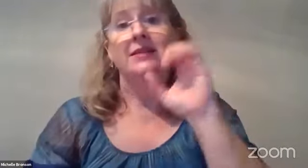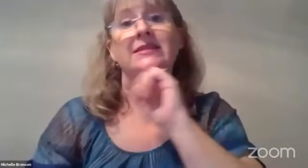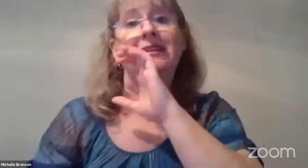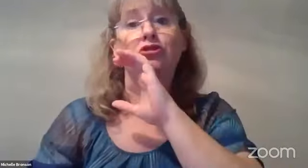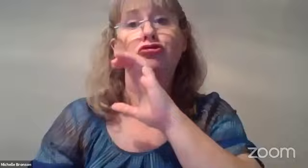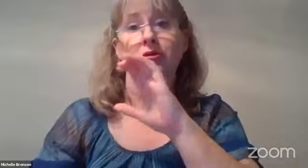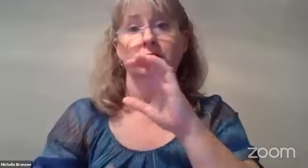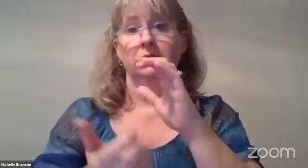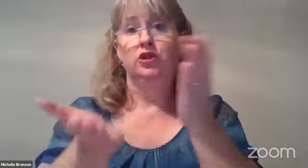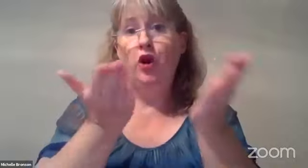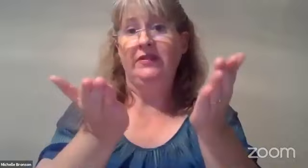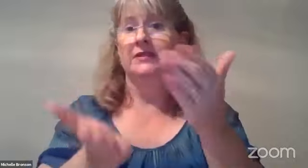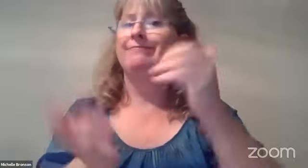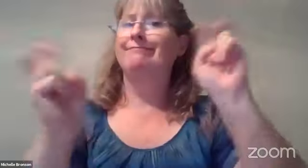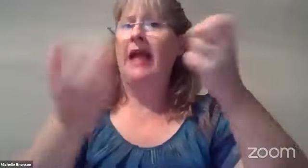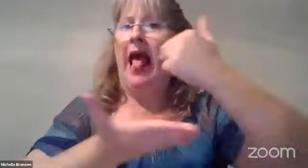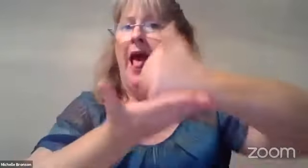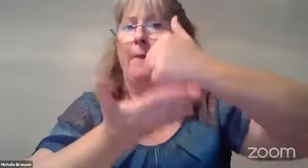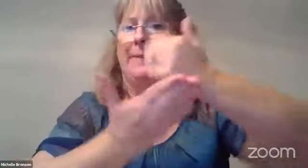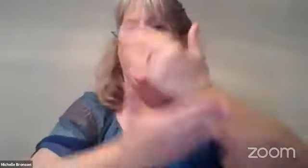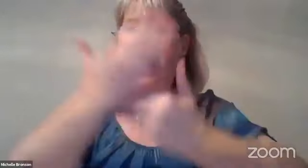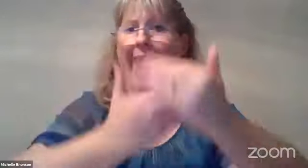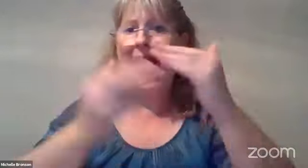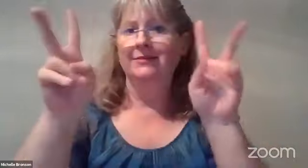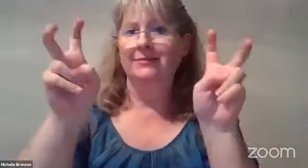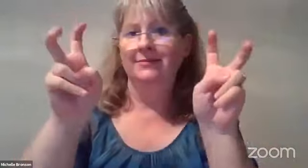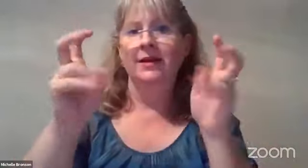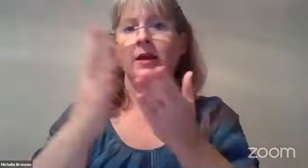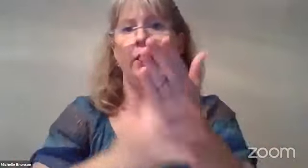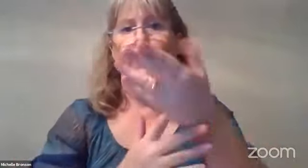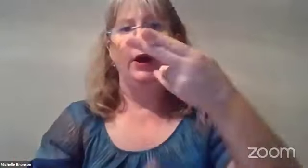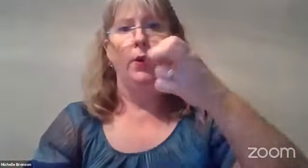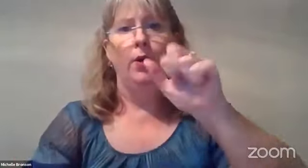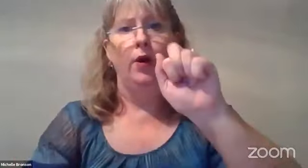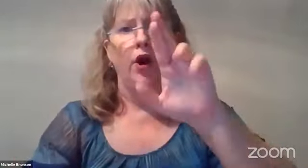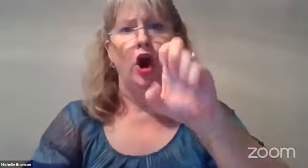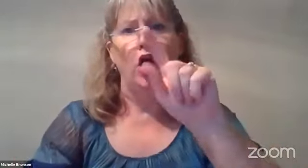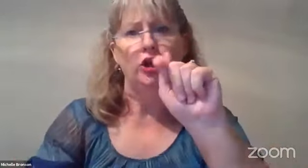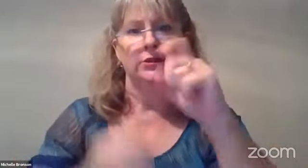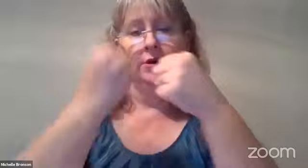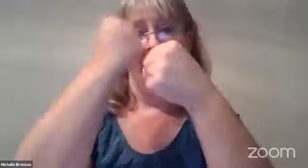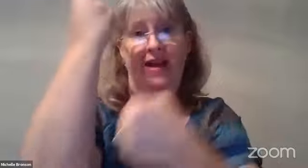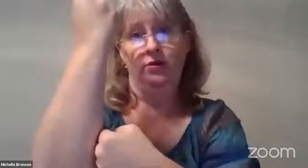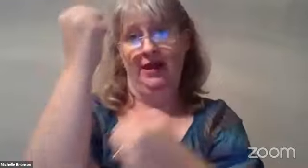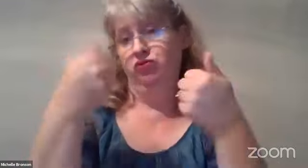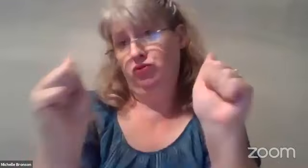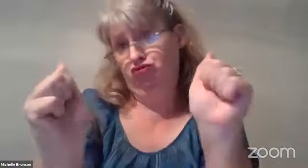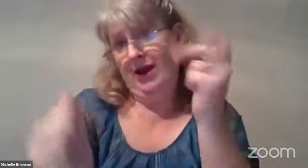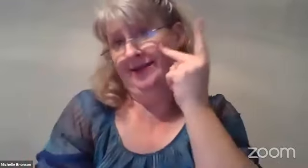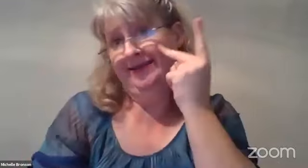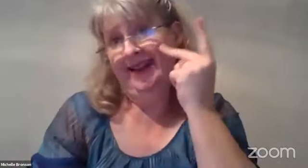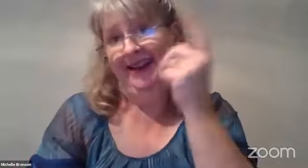trying for deaf, blind, and senior services. It's called Helping Hands, and that's through the Heart